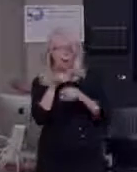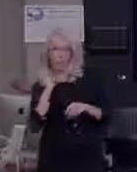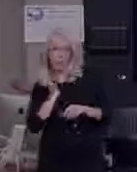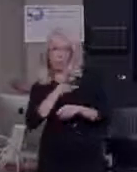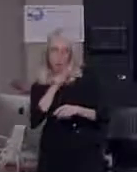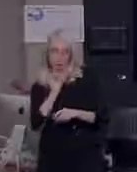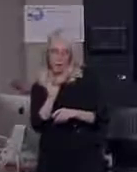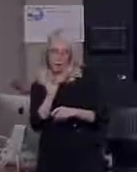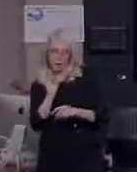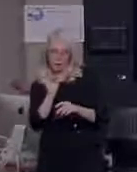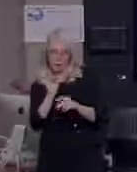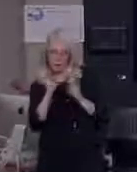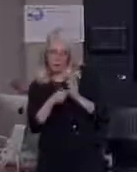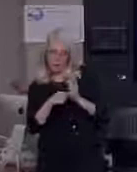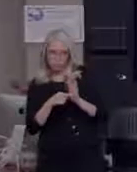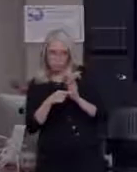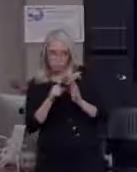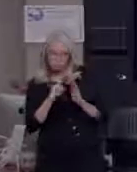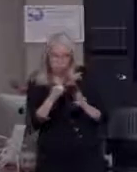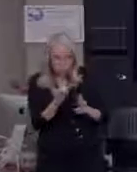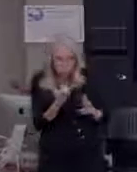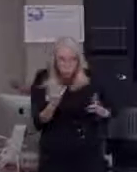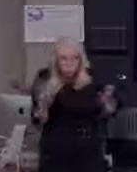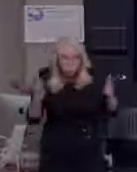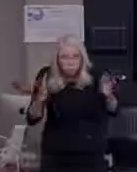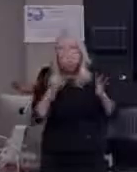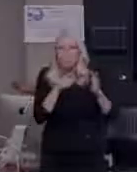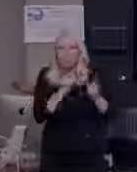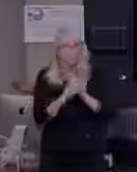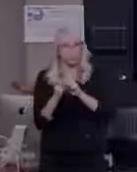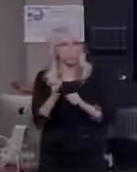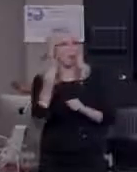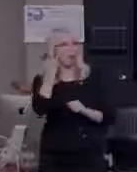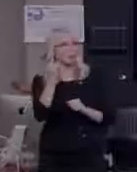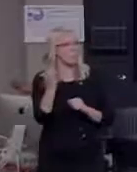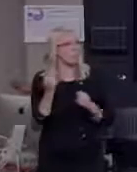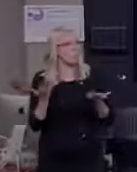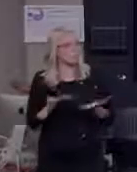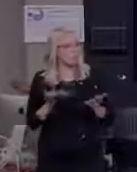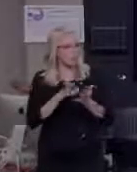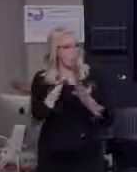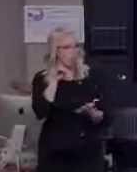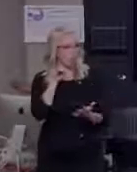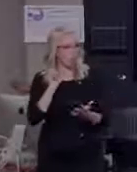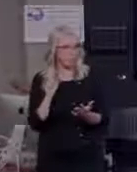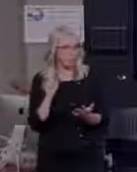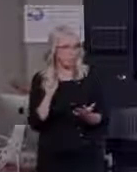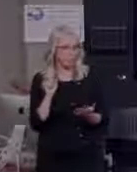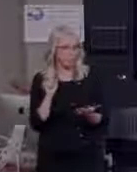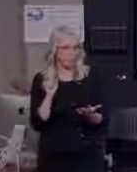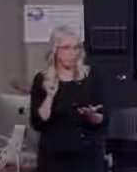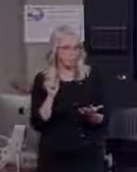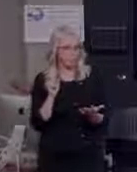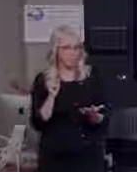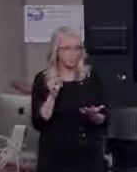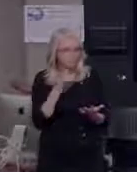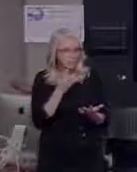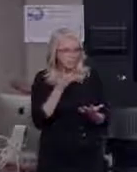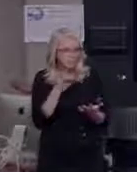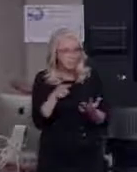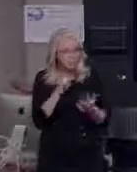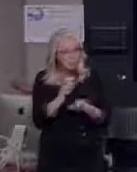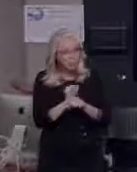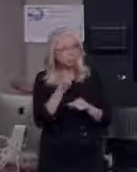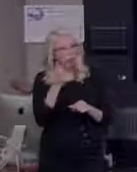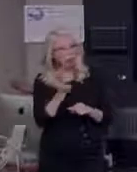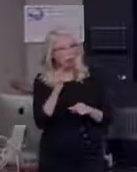exhibits, just 3 or 4 of them, they changed their idea about what learning was. They actually saw